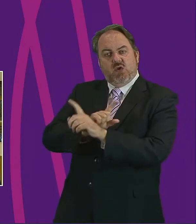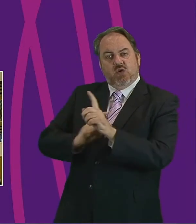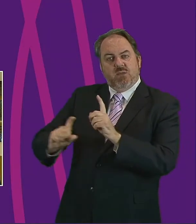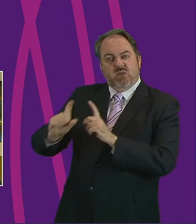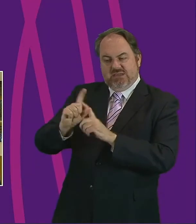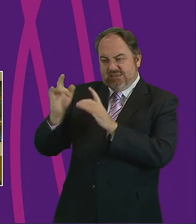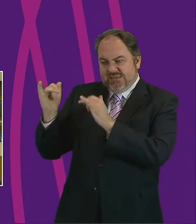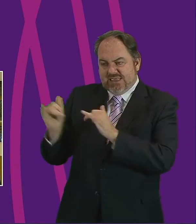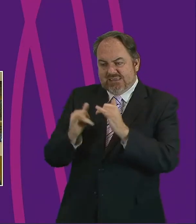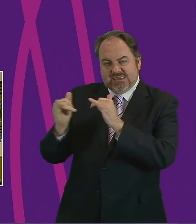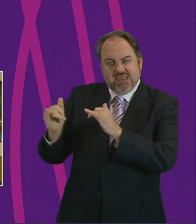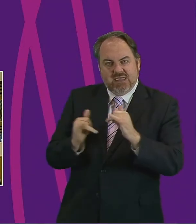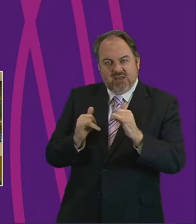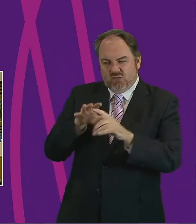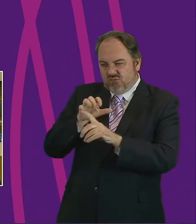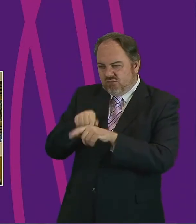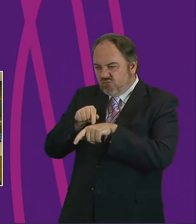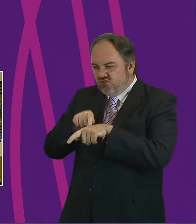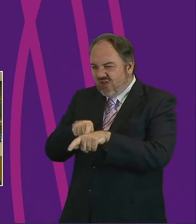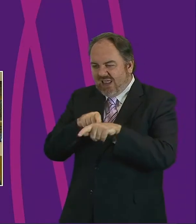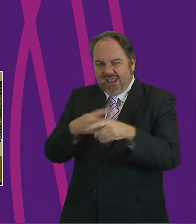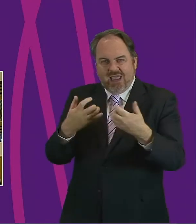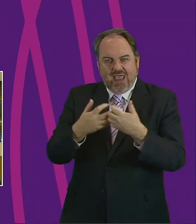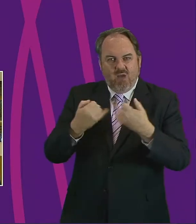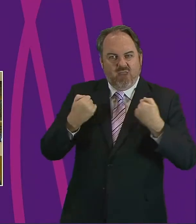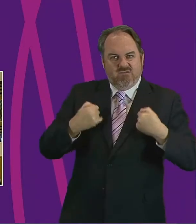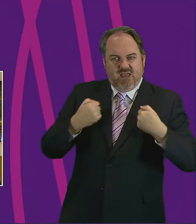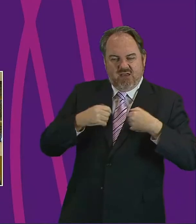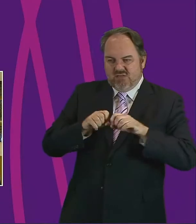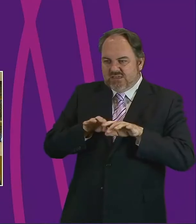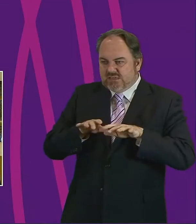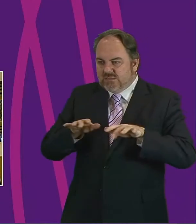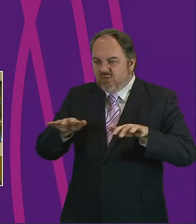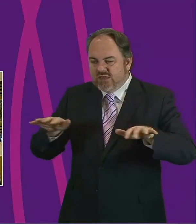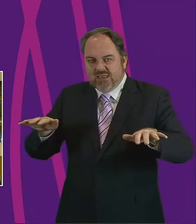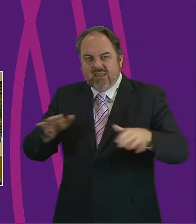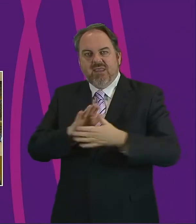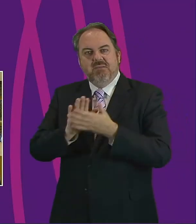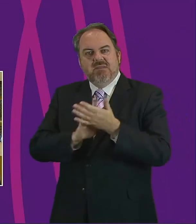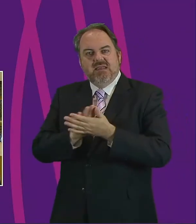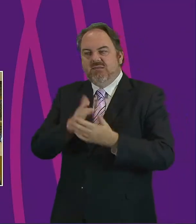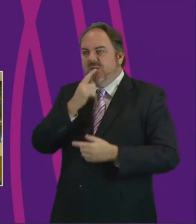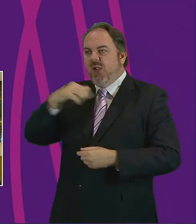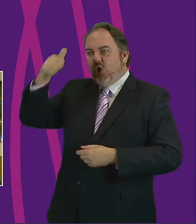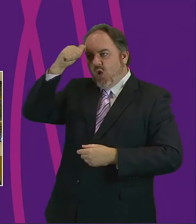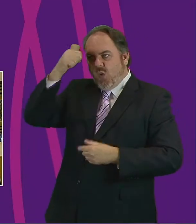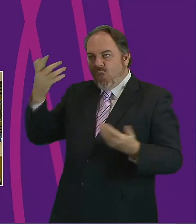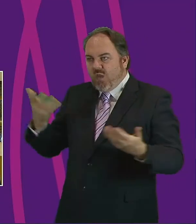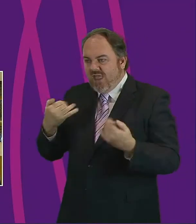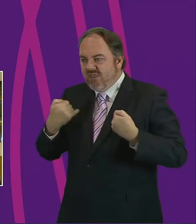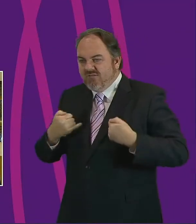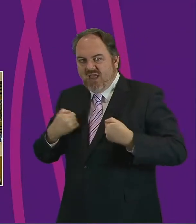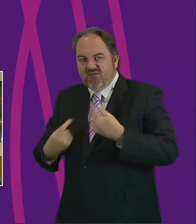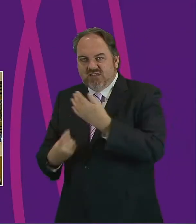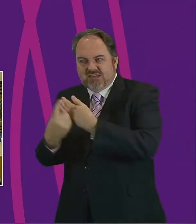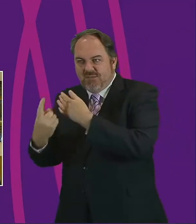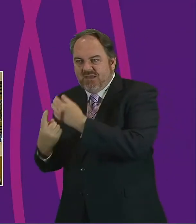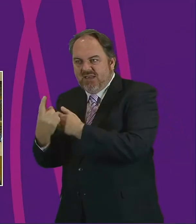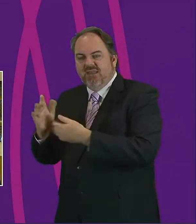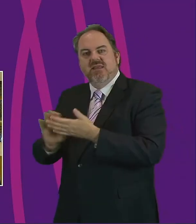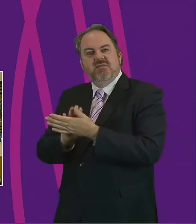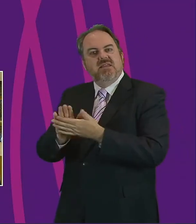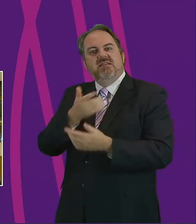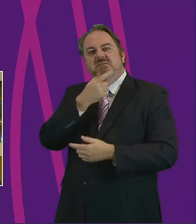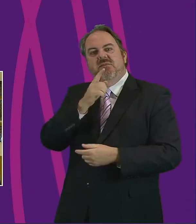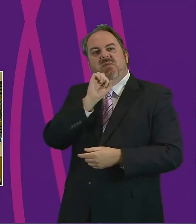was spreading, would clearly give teachers and parents reassurance that schools were safe to return to normal. So the question is obvious, and it brings us back to the